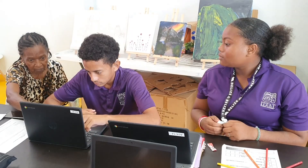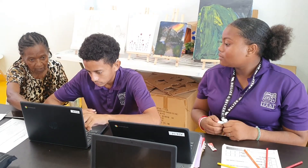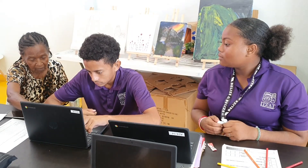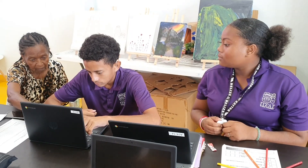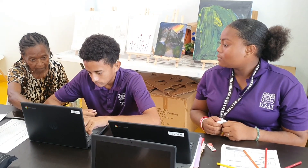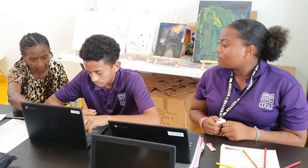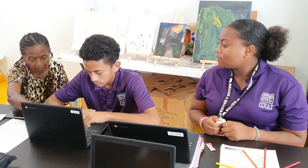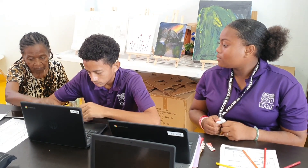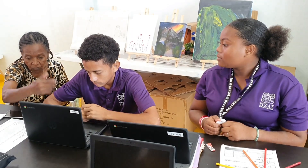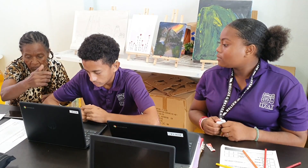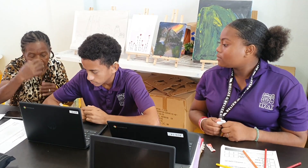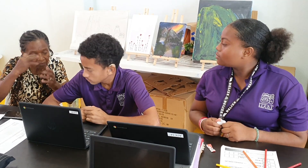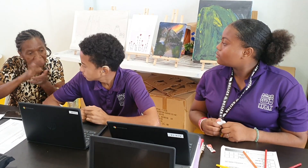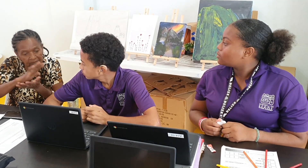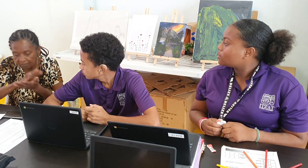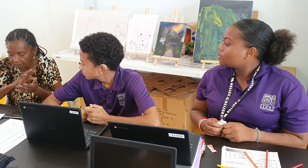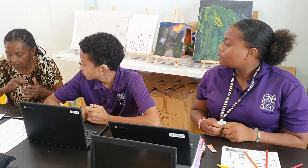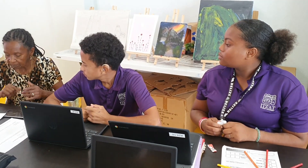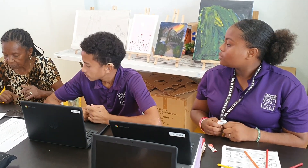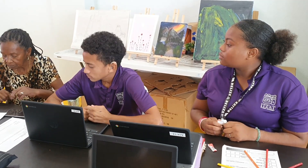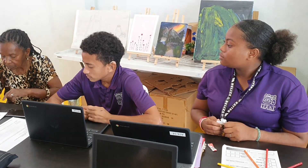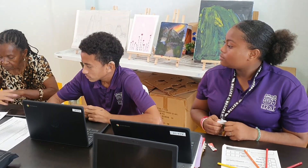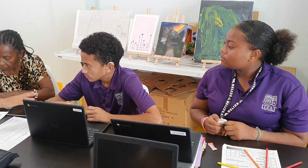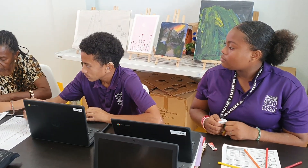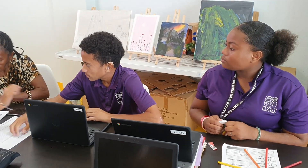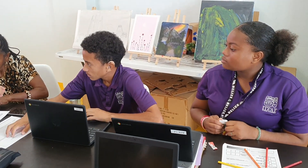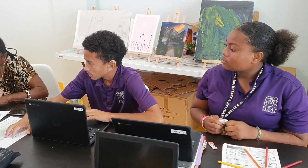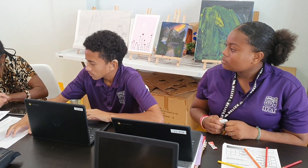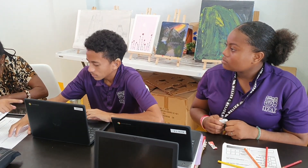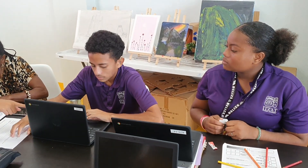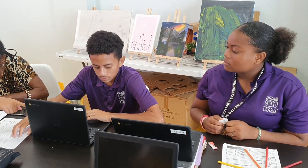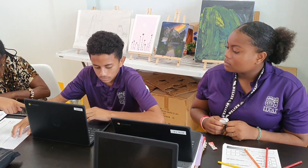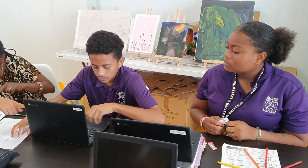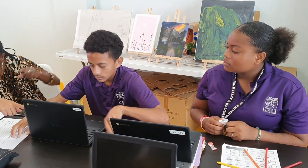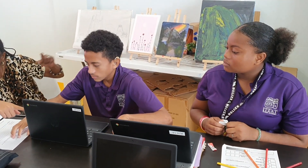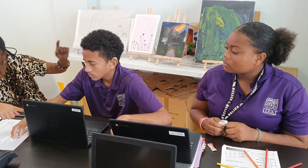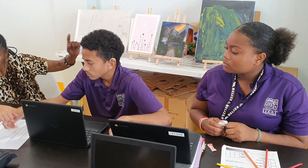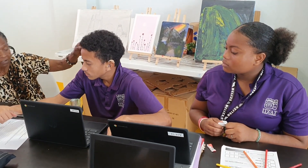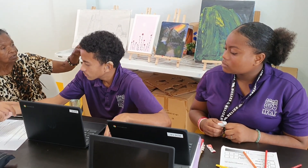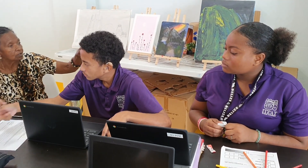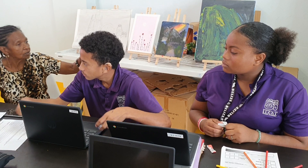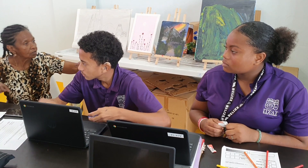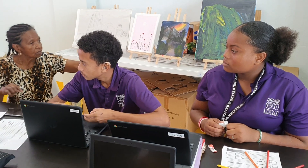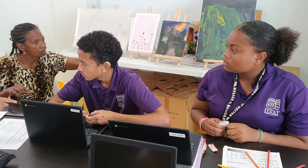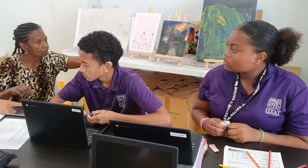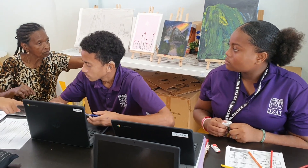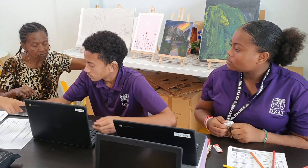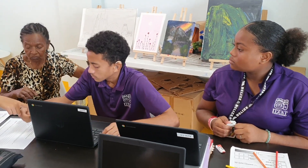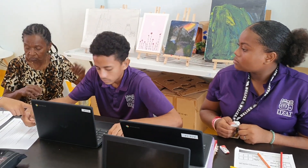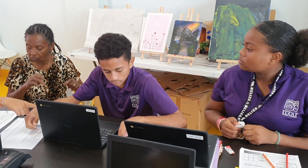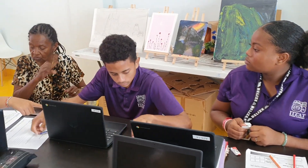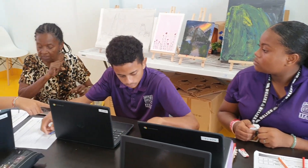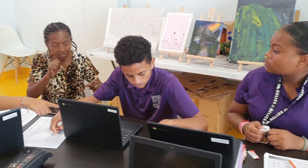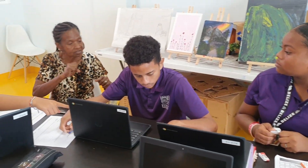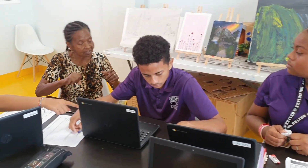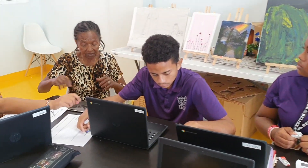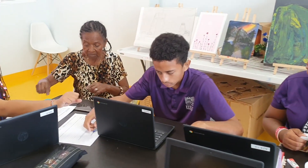Malik Hutchinson and Isabella Sanchez are first-form students at Itz'at STEAM Academy in Belize City. Both are